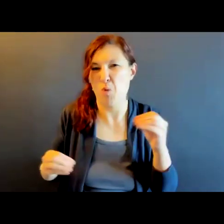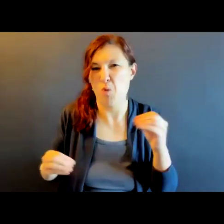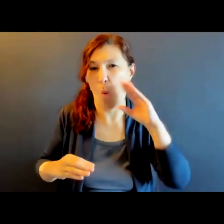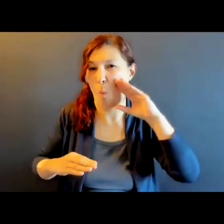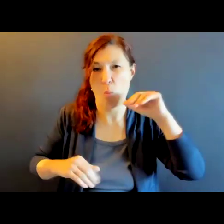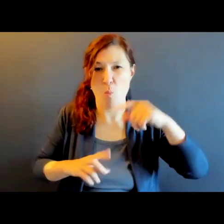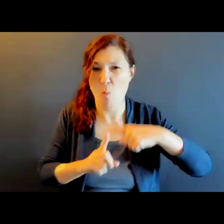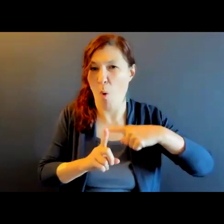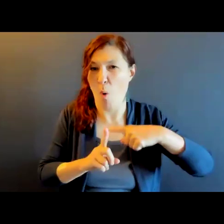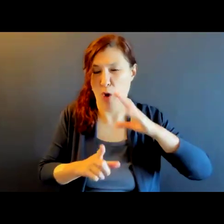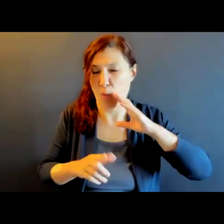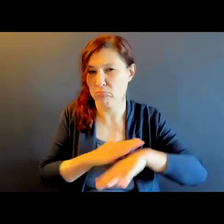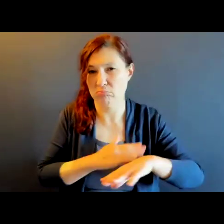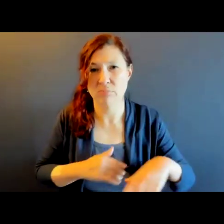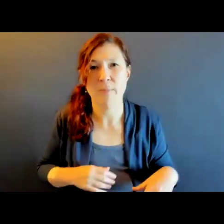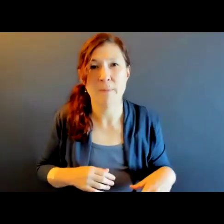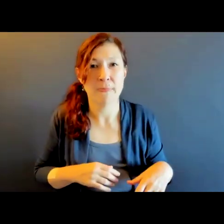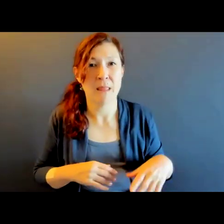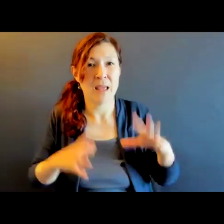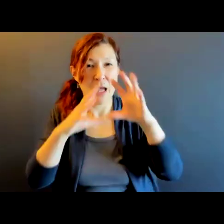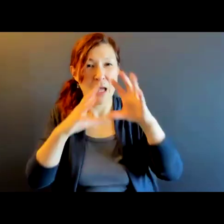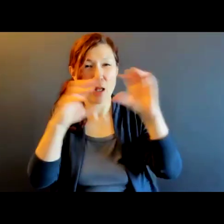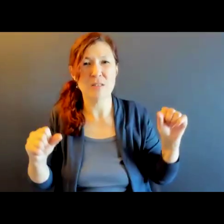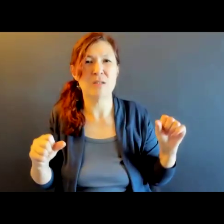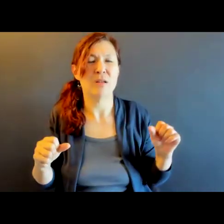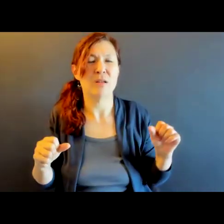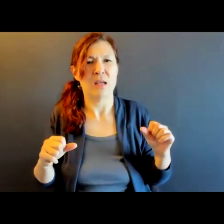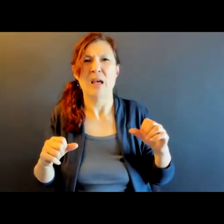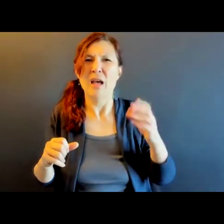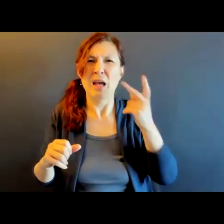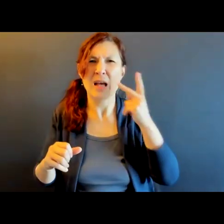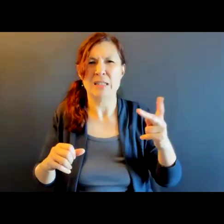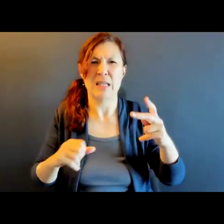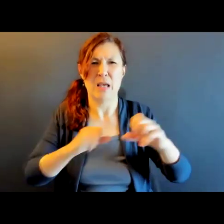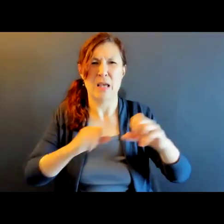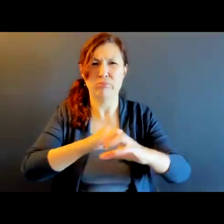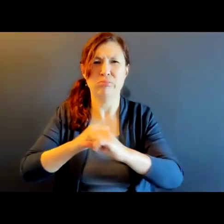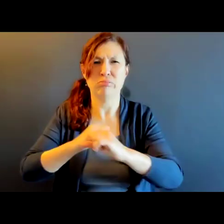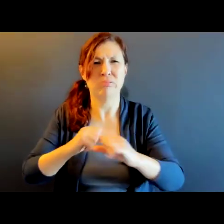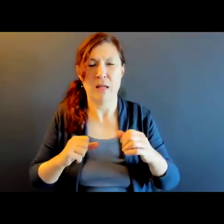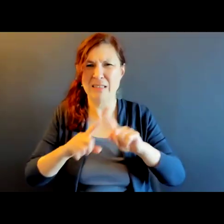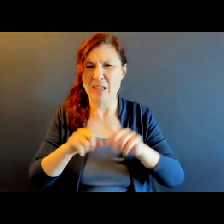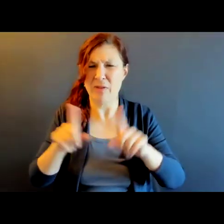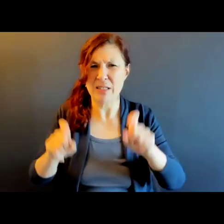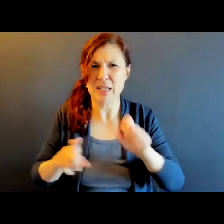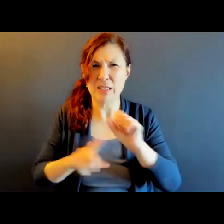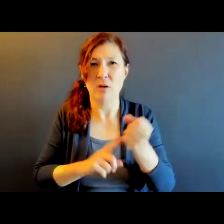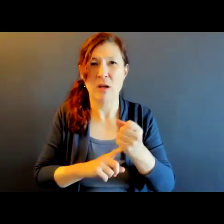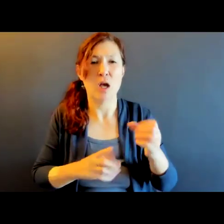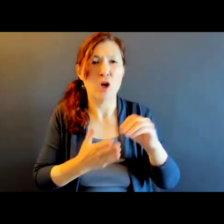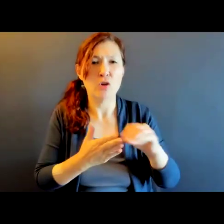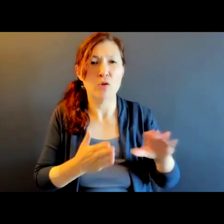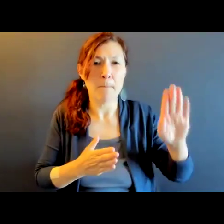the superintendent's circular has wildly different testing conditions. A student at Bridge Boston Charter School shouldn't have to give